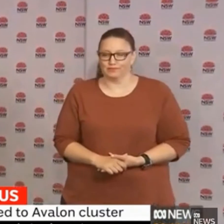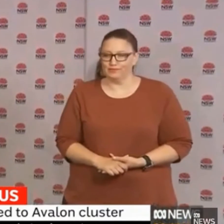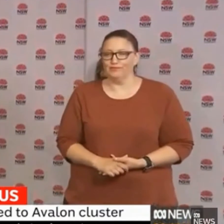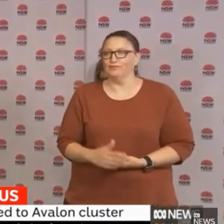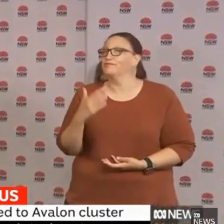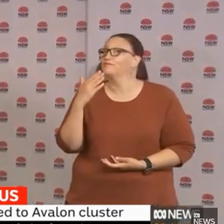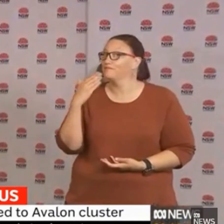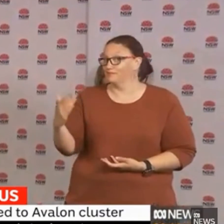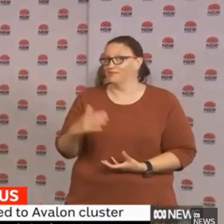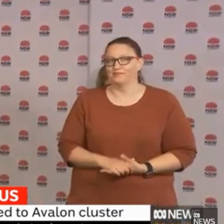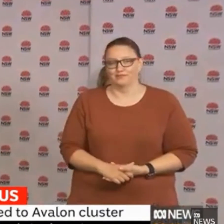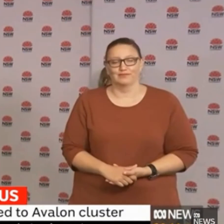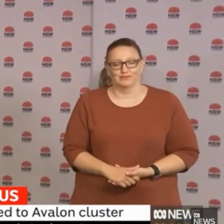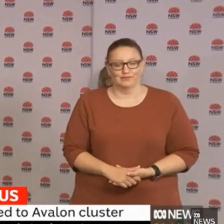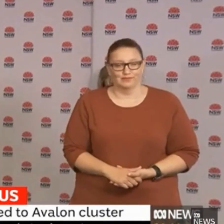Thanks, Kerry.